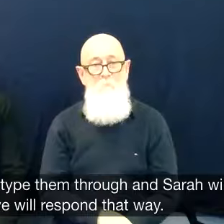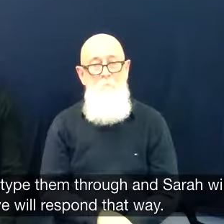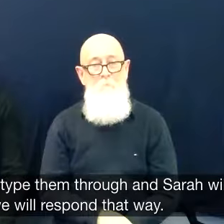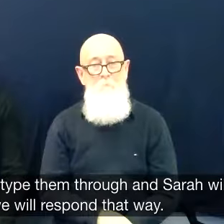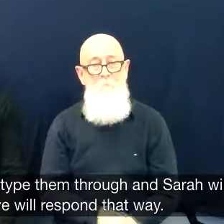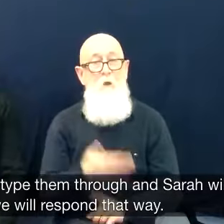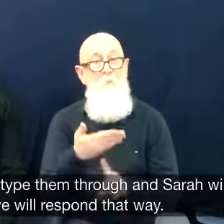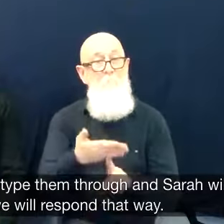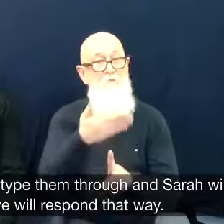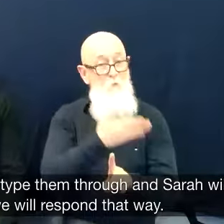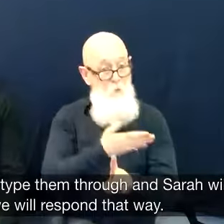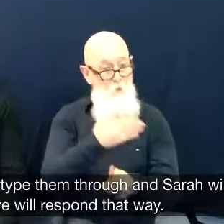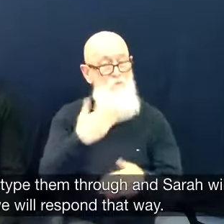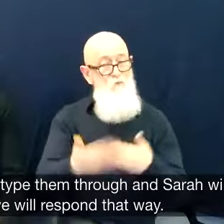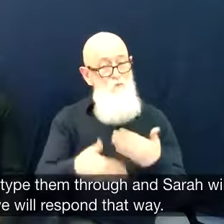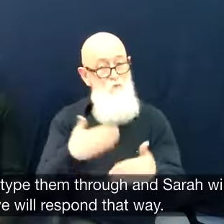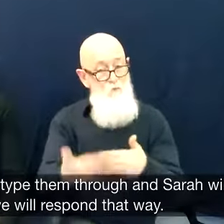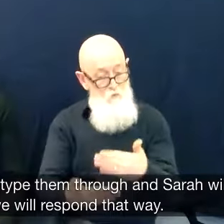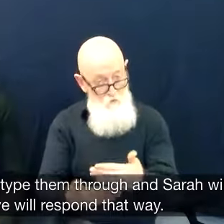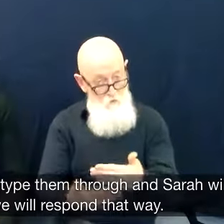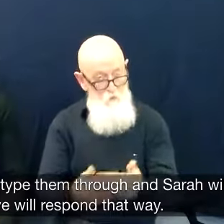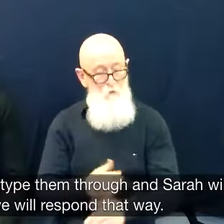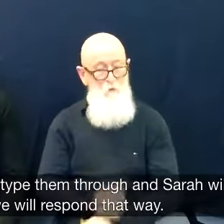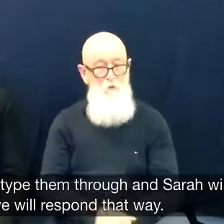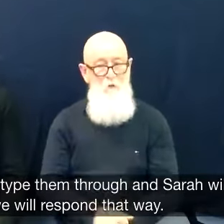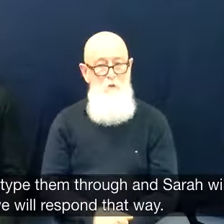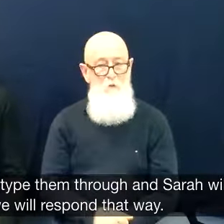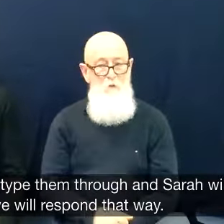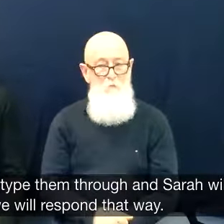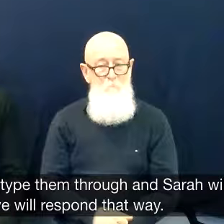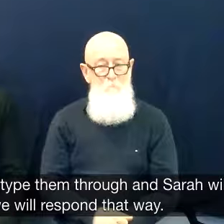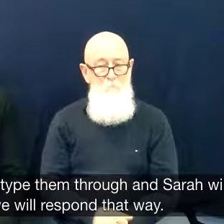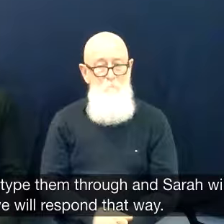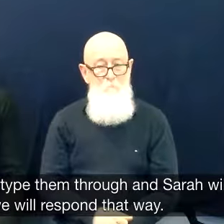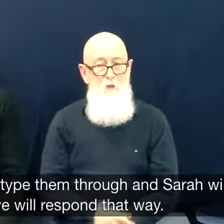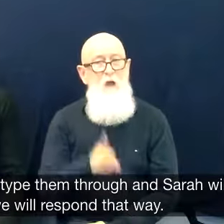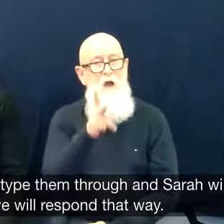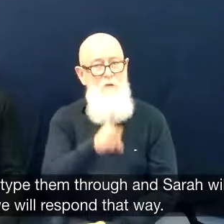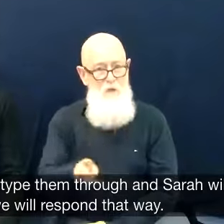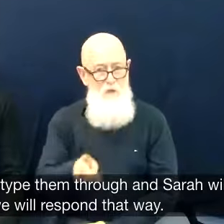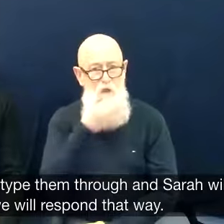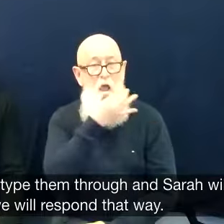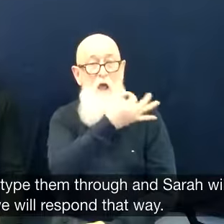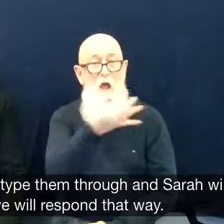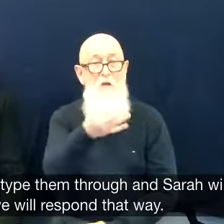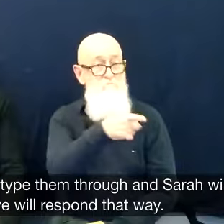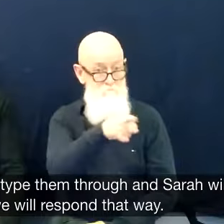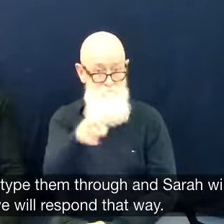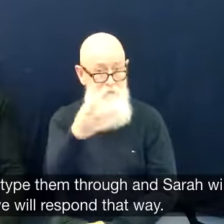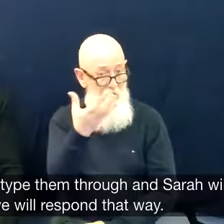So before I proceed with session 3, I would like to again ask everyone if you have